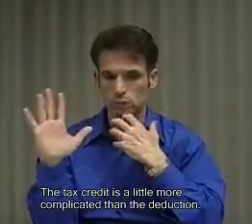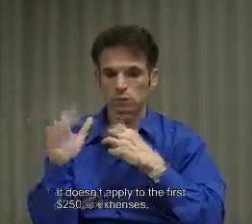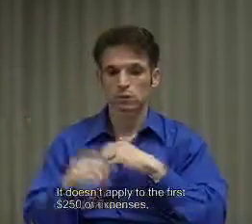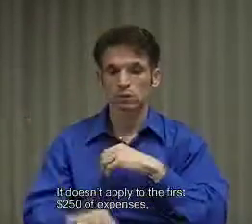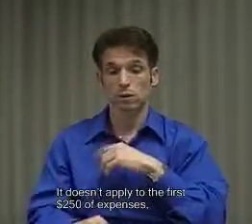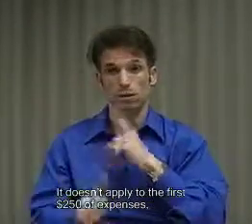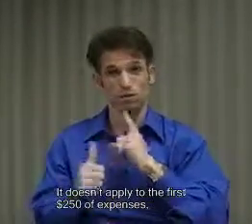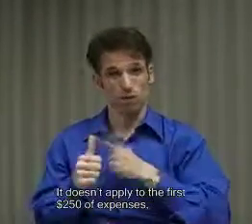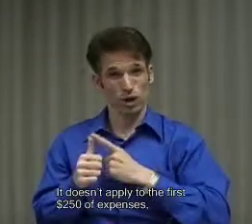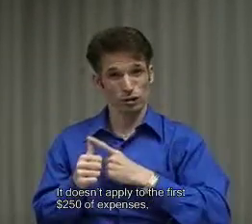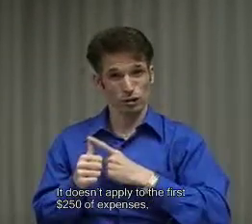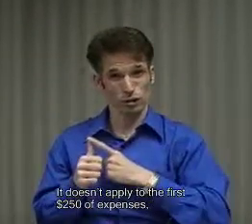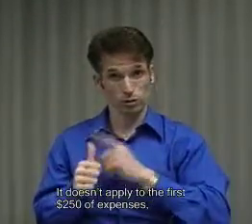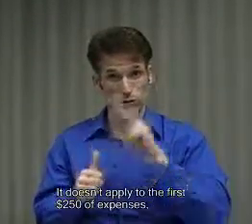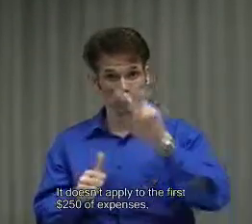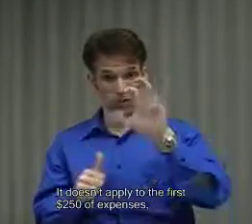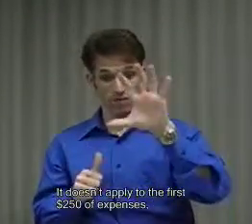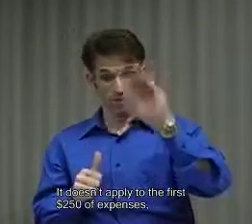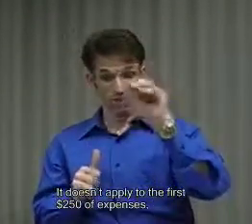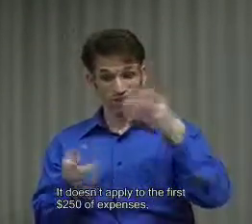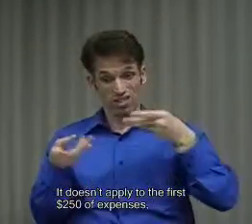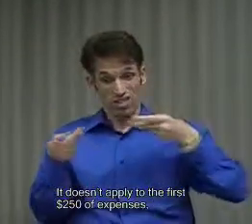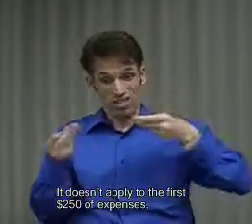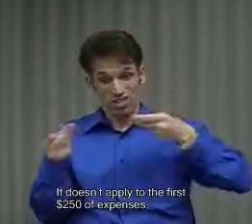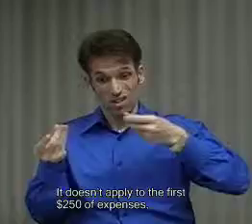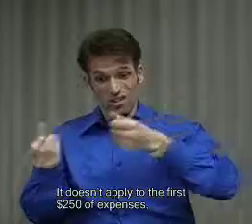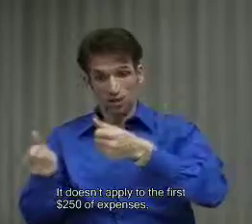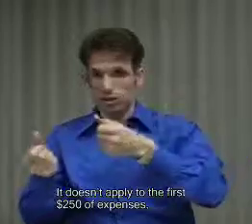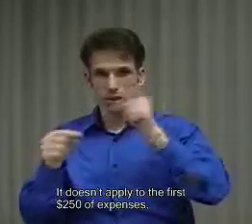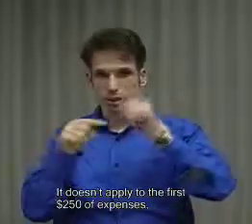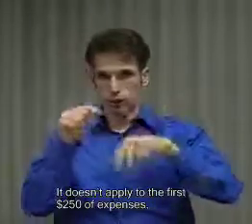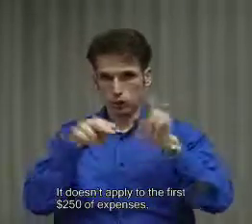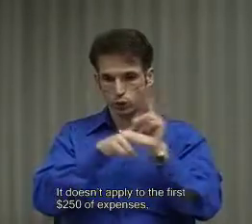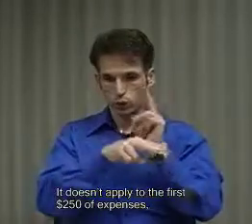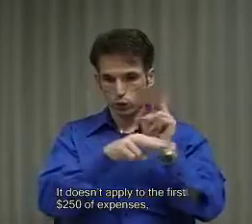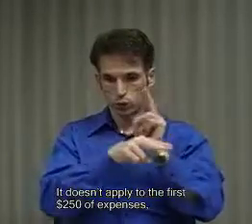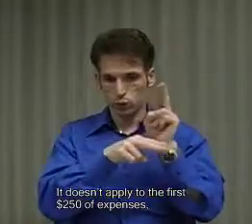It doesn't apply to the first $250 of expenses.